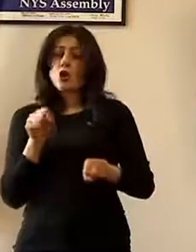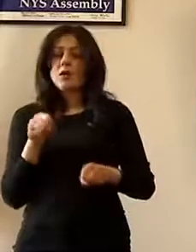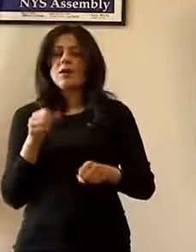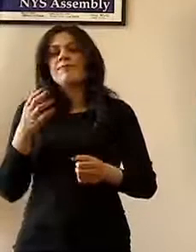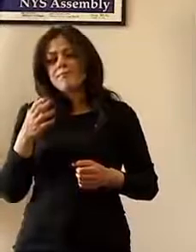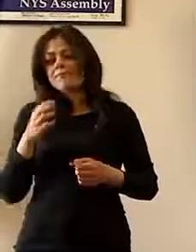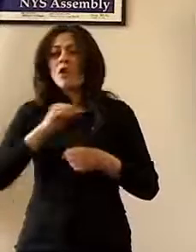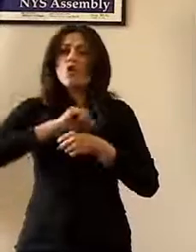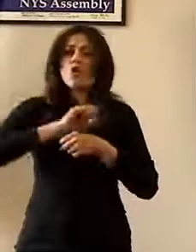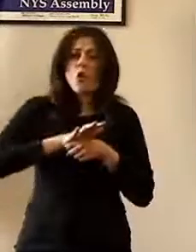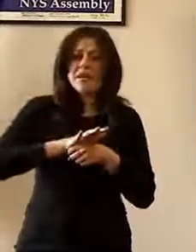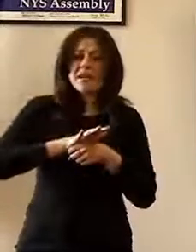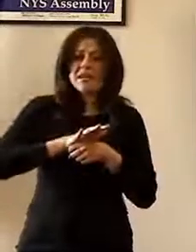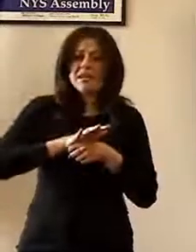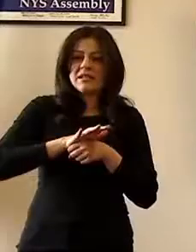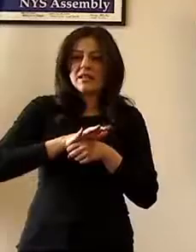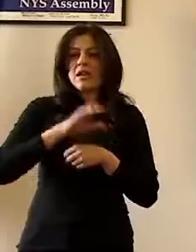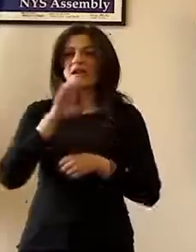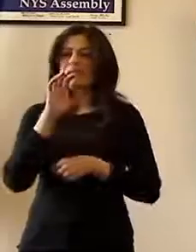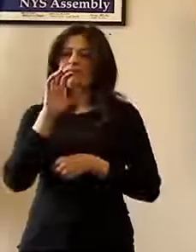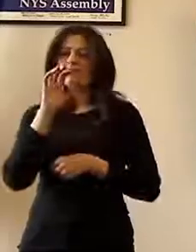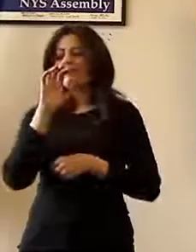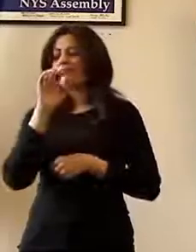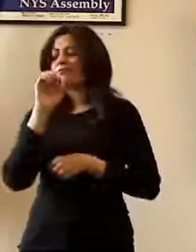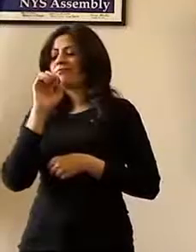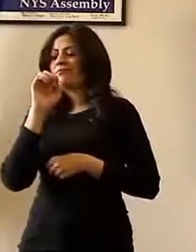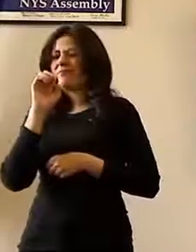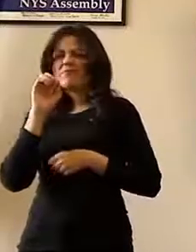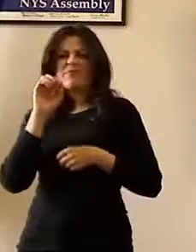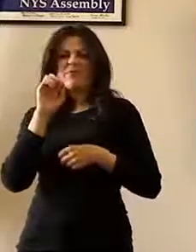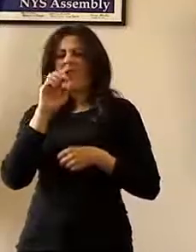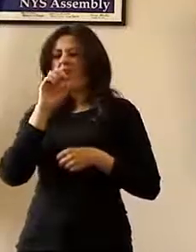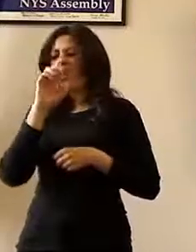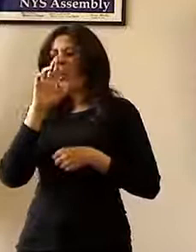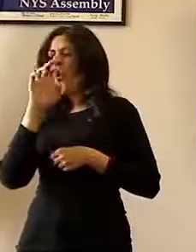presence of the organism in their